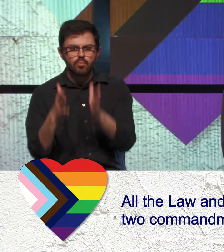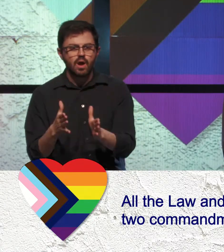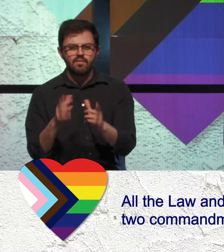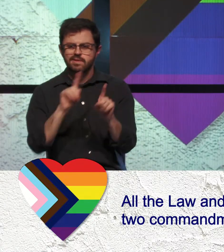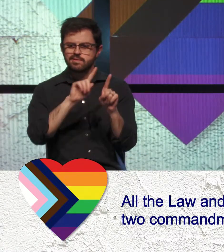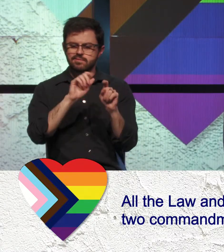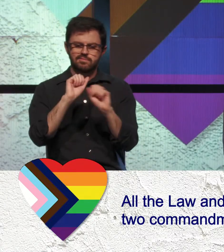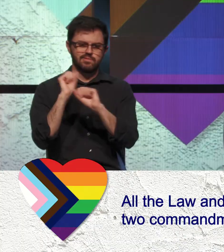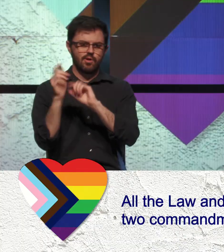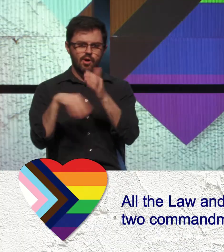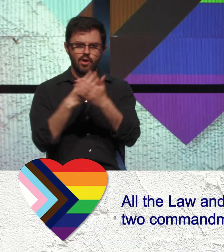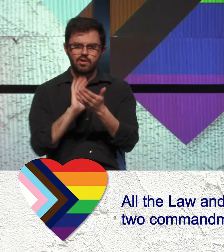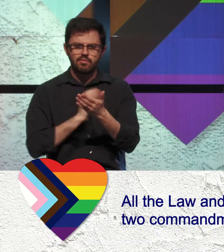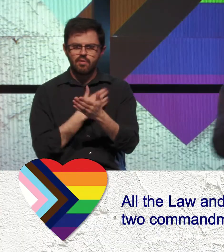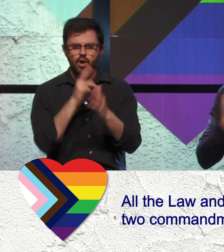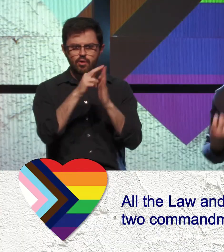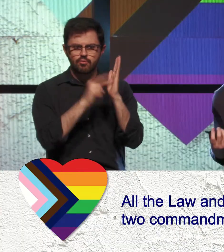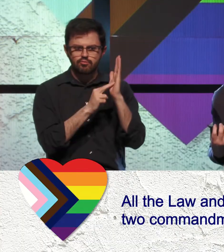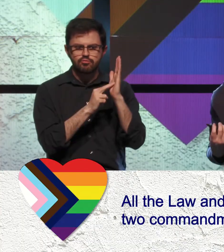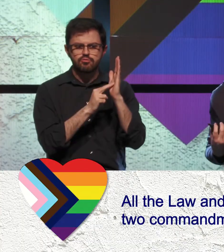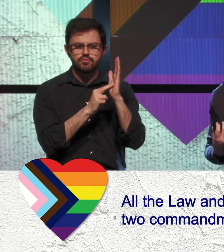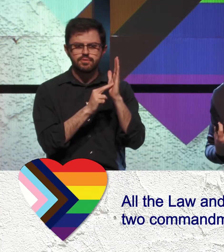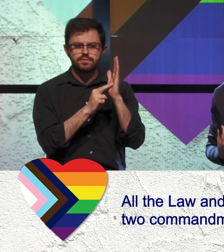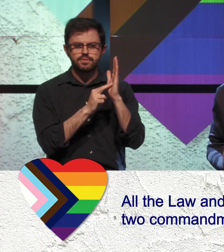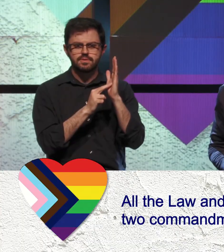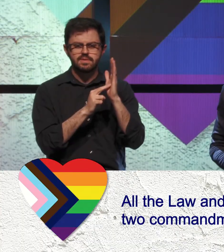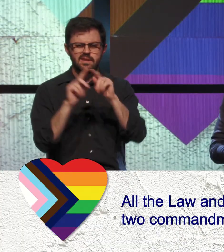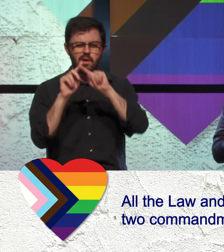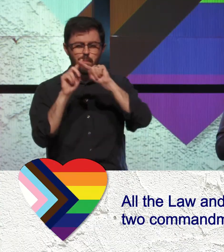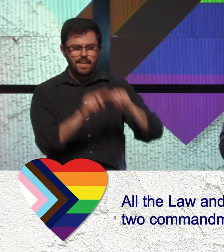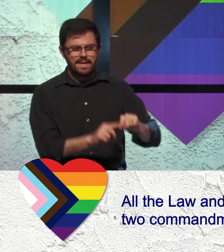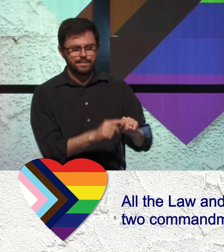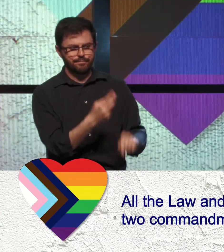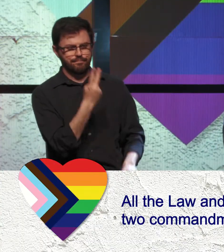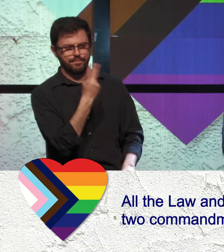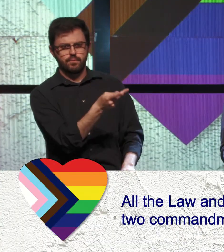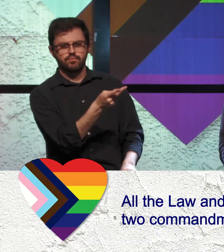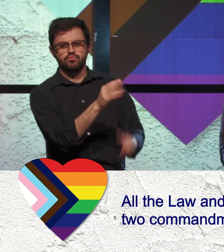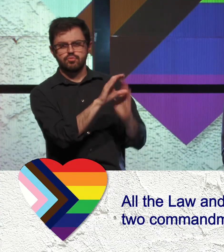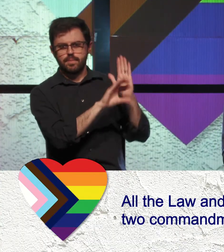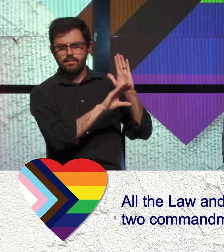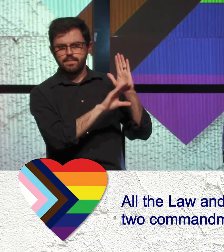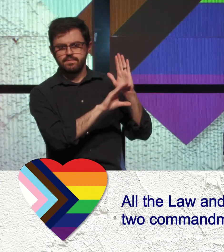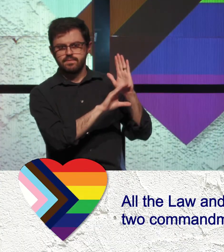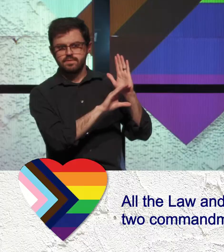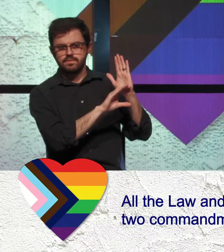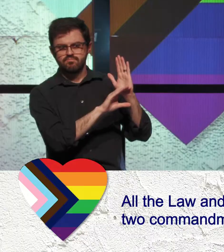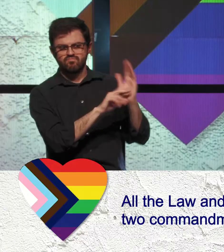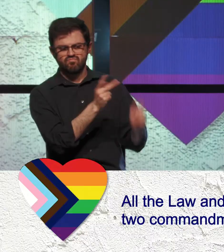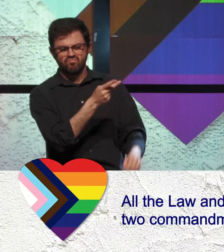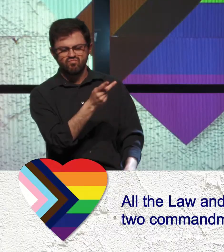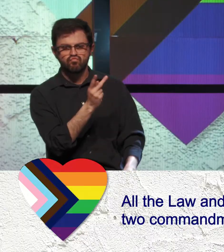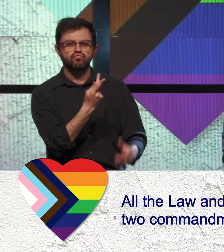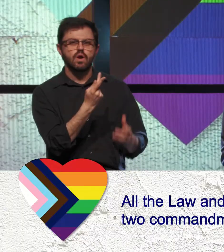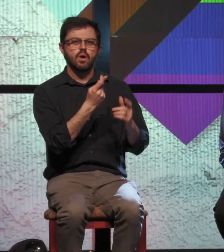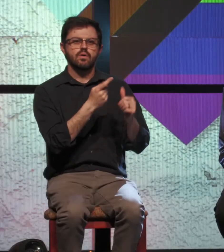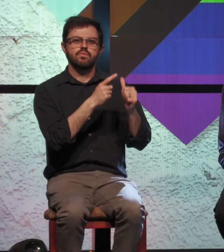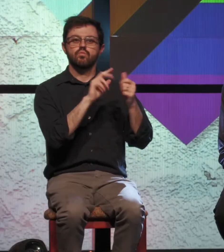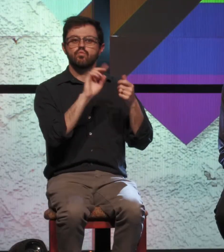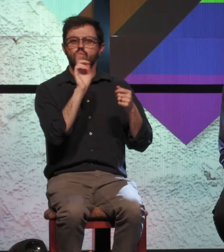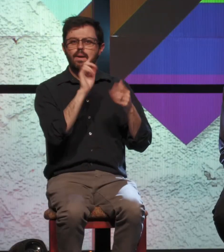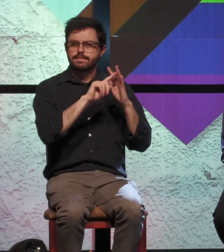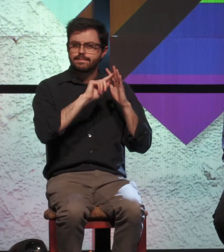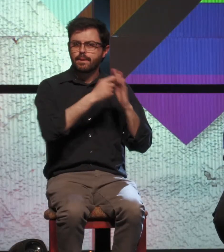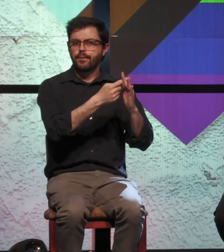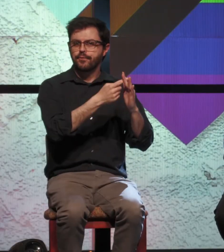two commandments. They flow out of it, right? Like this is the source. Jesus is saying, if you really